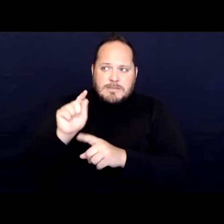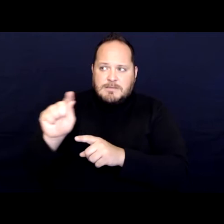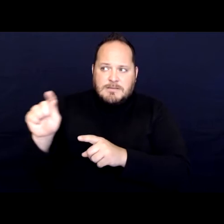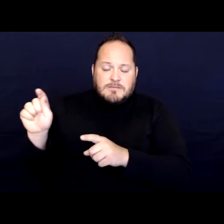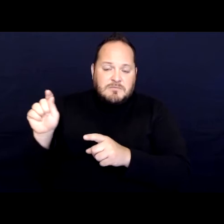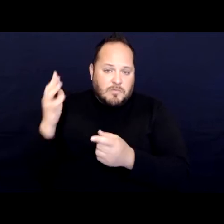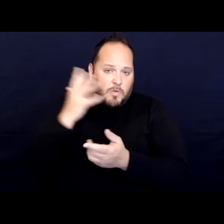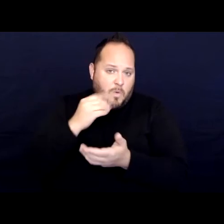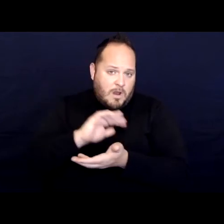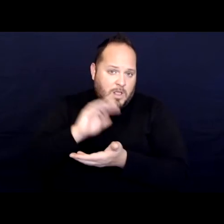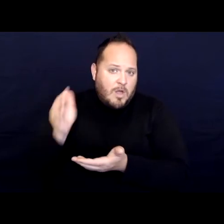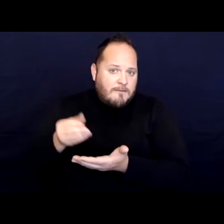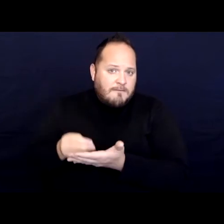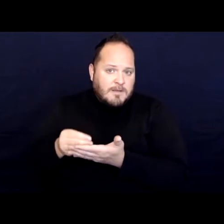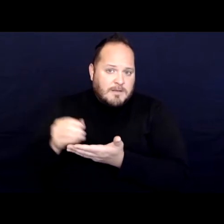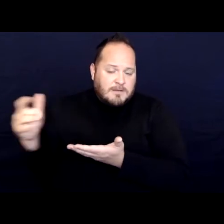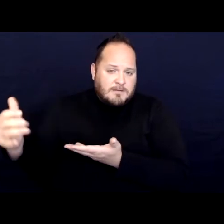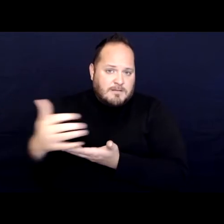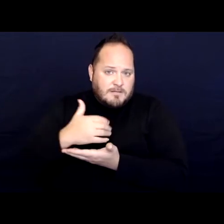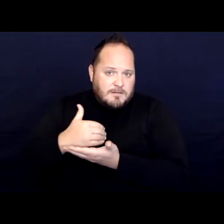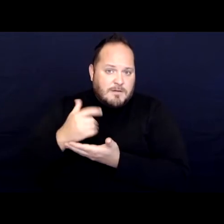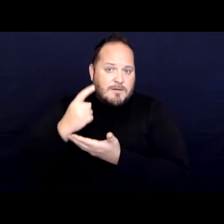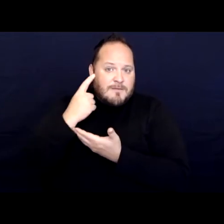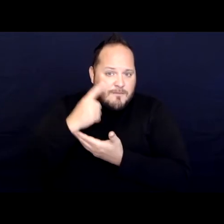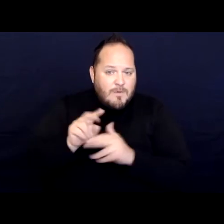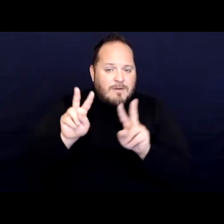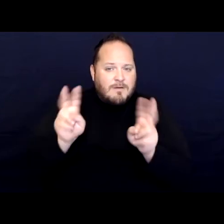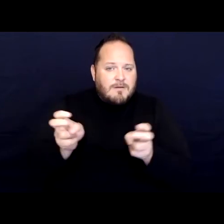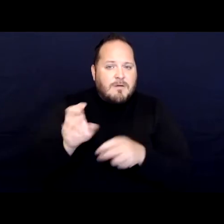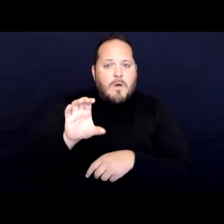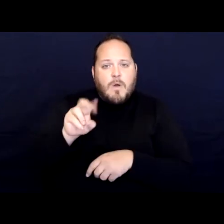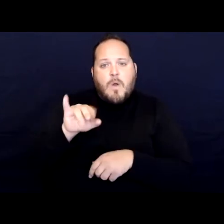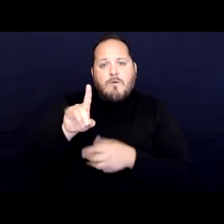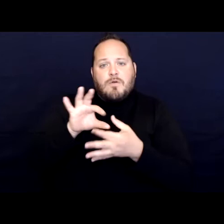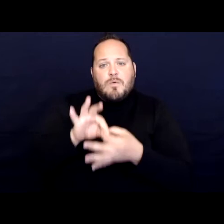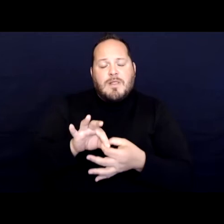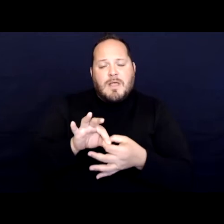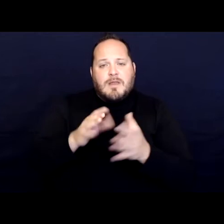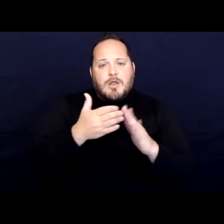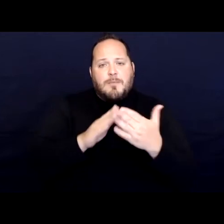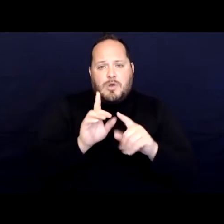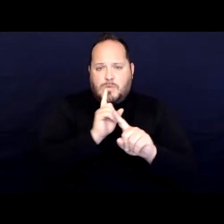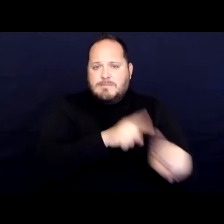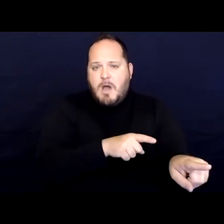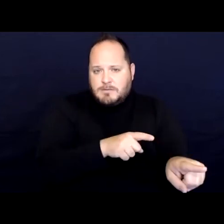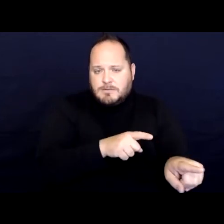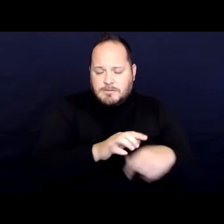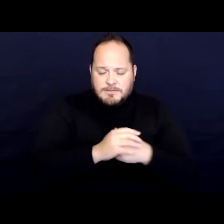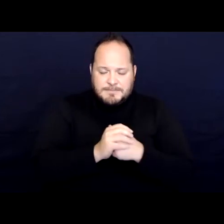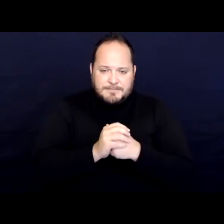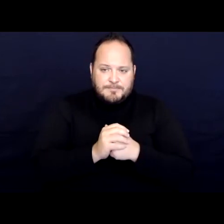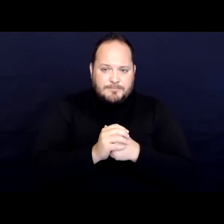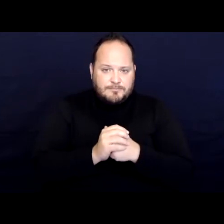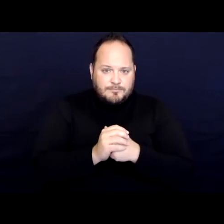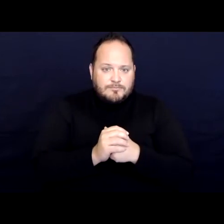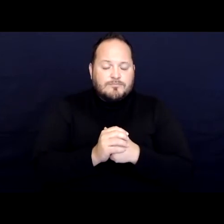funding for COVID-related response, community response. There were a lot